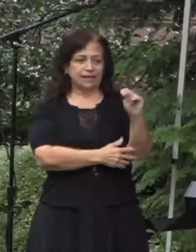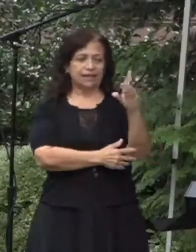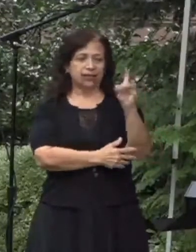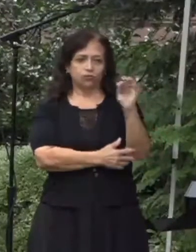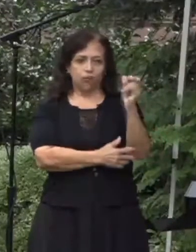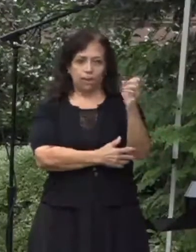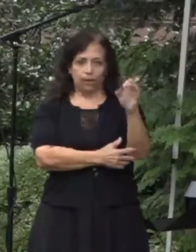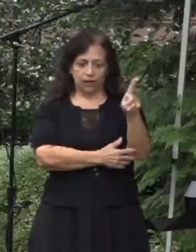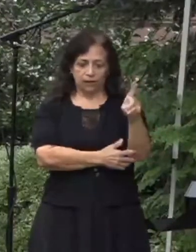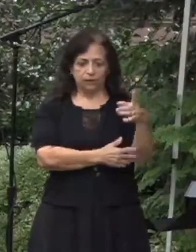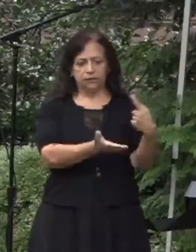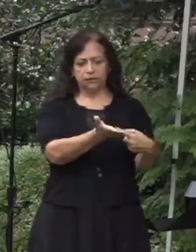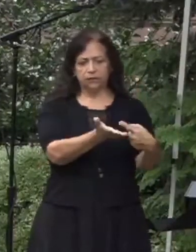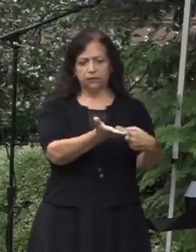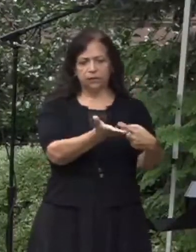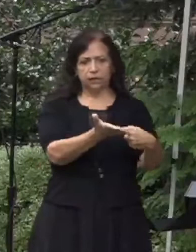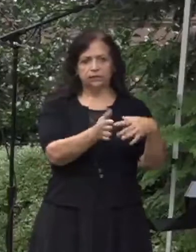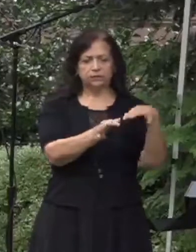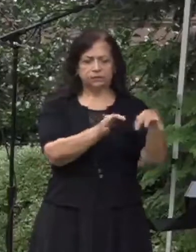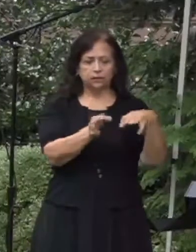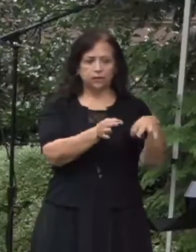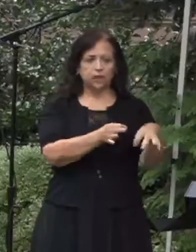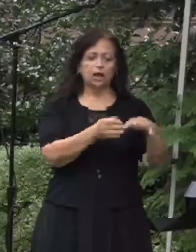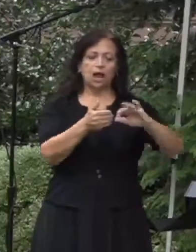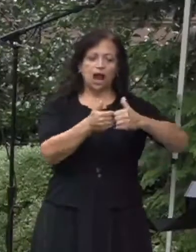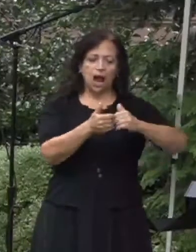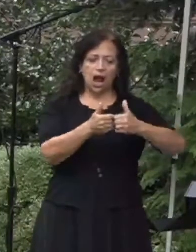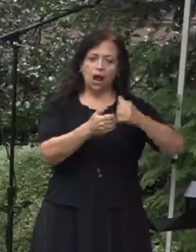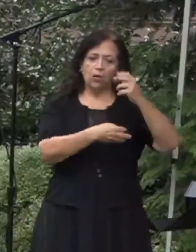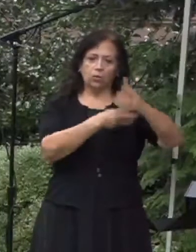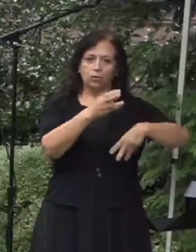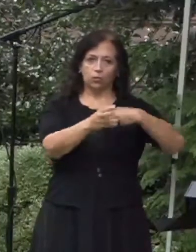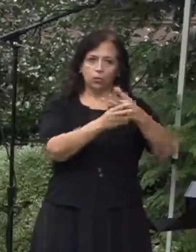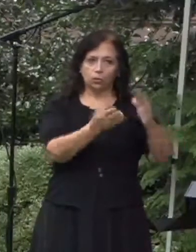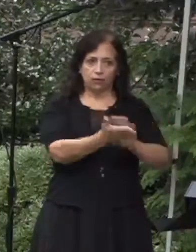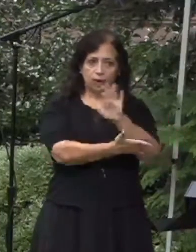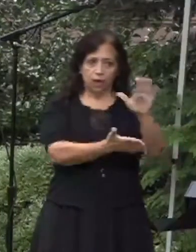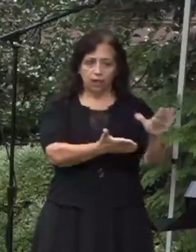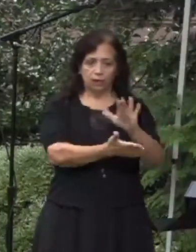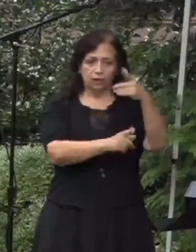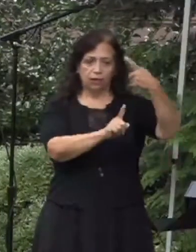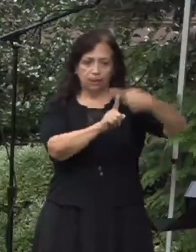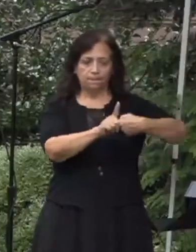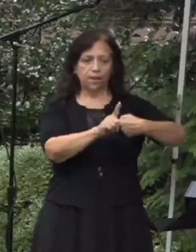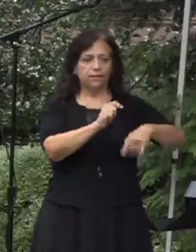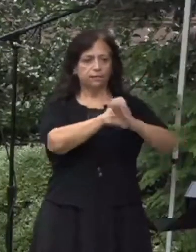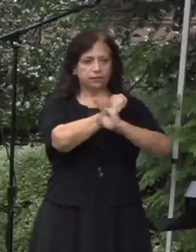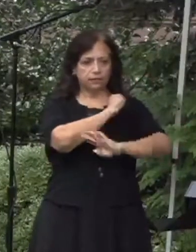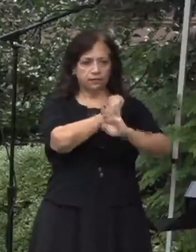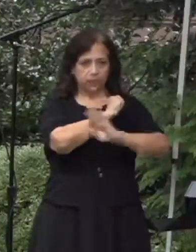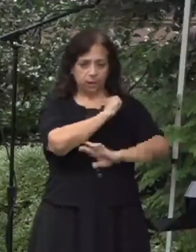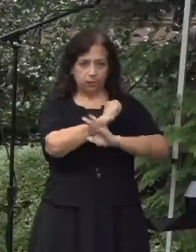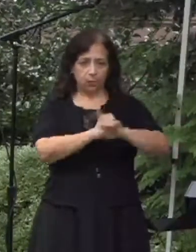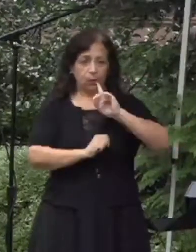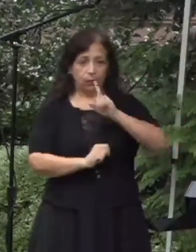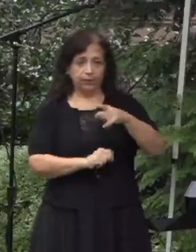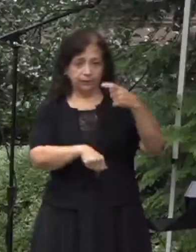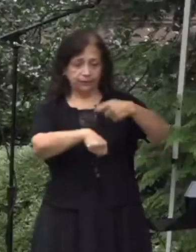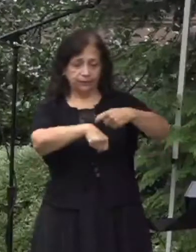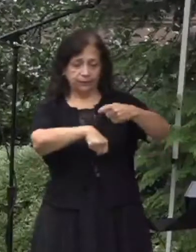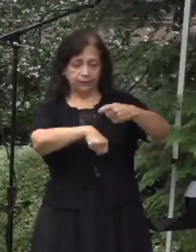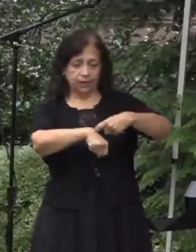Drummond talked about how in the world of academia, the month of September is a time